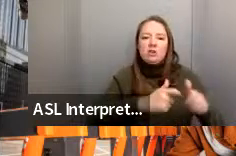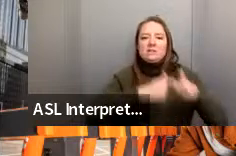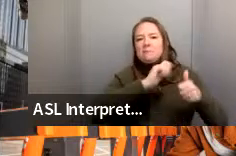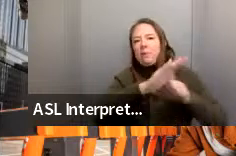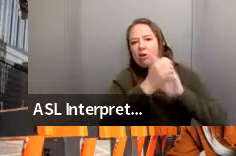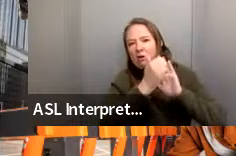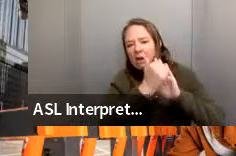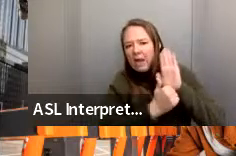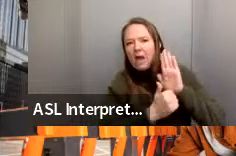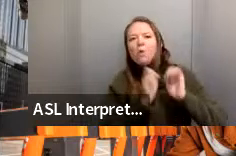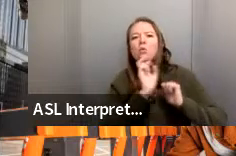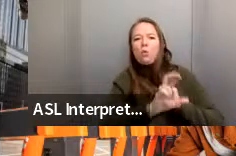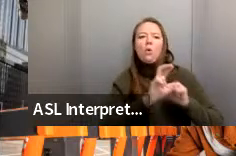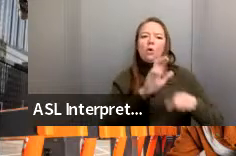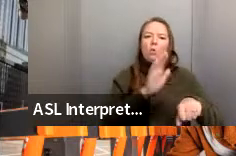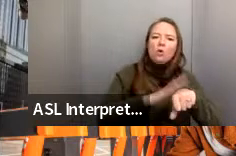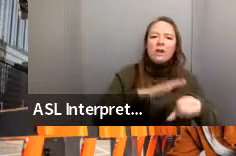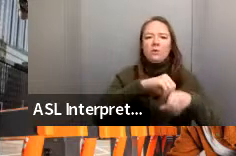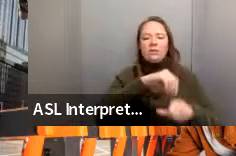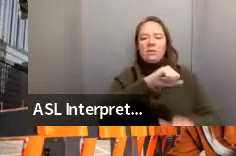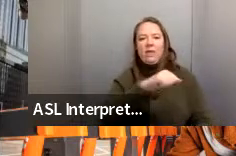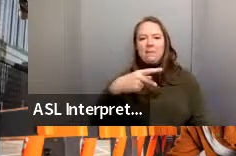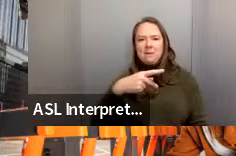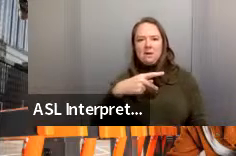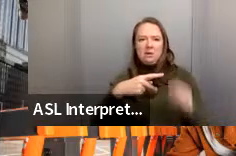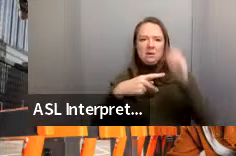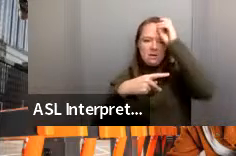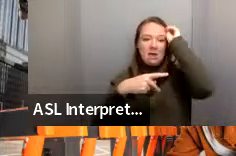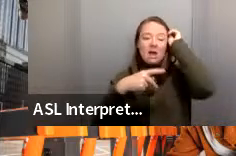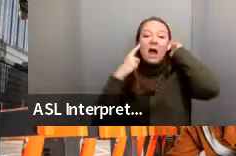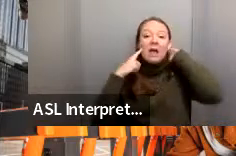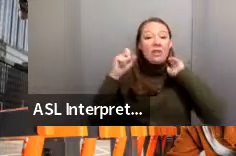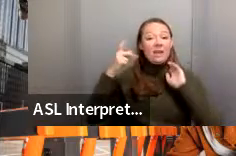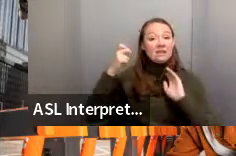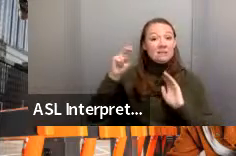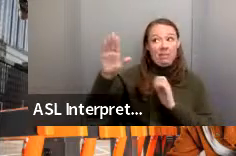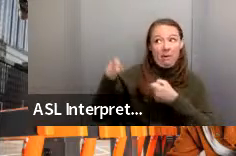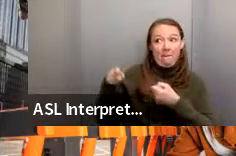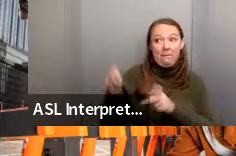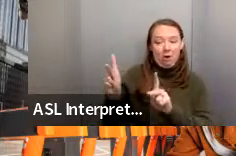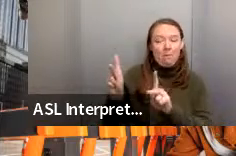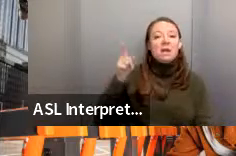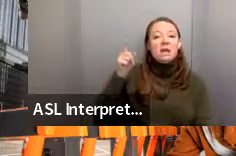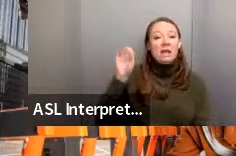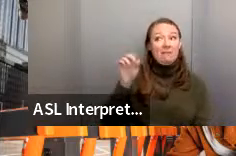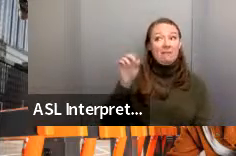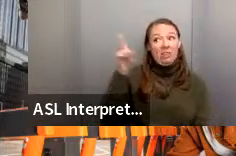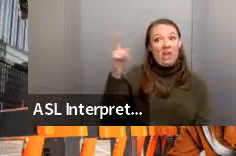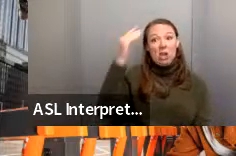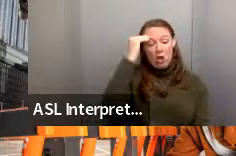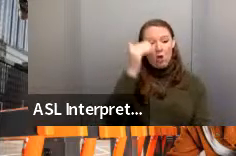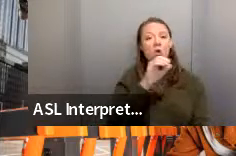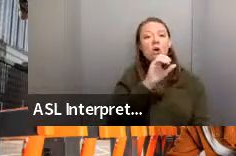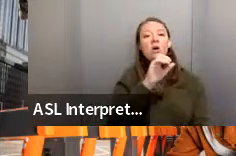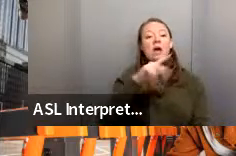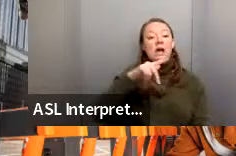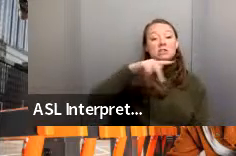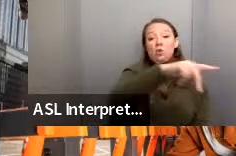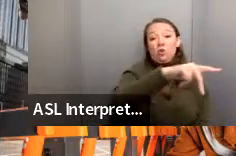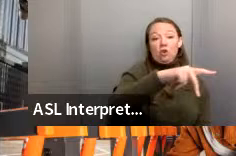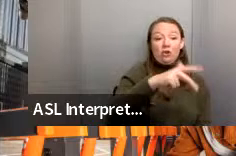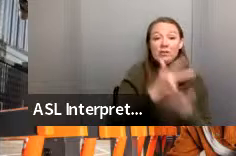sorts of things. And it is already, I believe, in SPIN's permit that if they are aware of a scooter that's parked incorrectly, they do have to go out